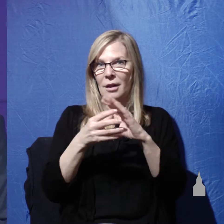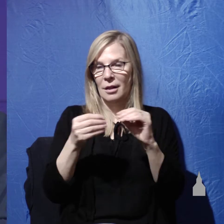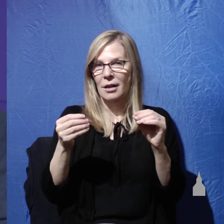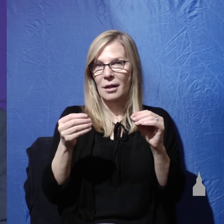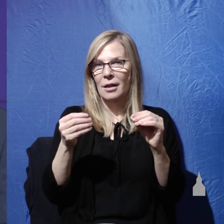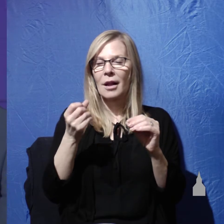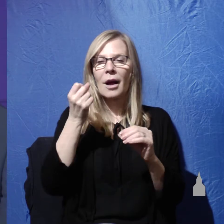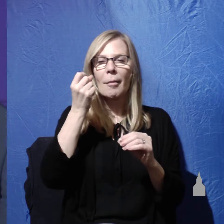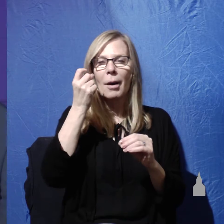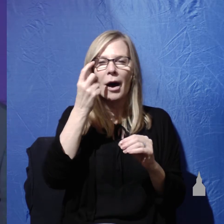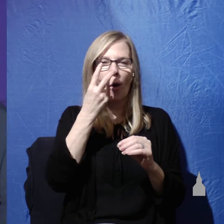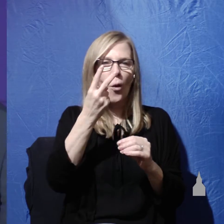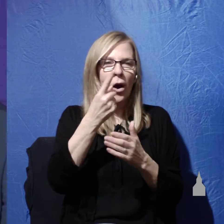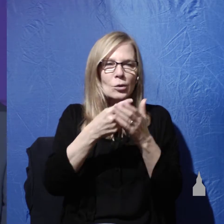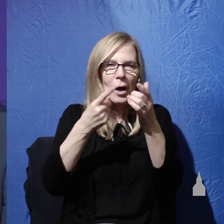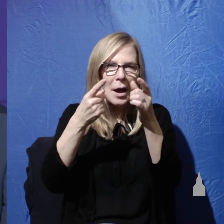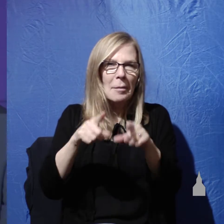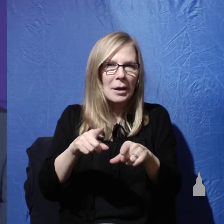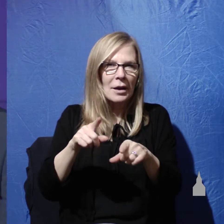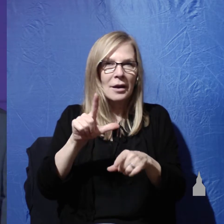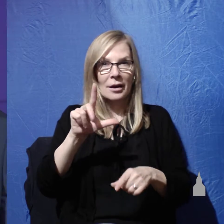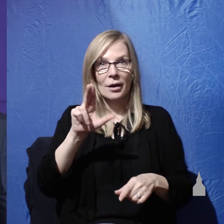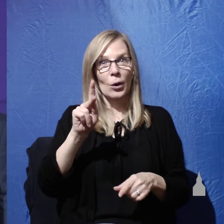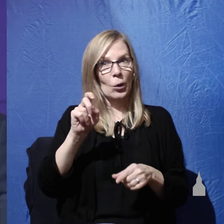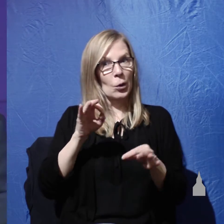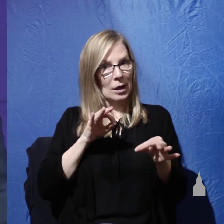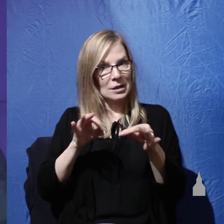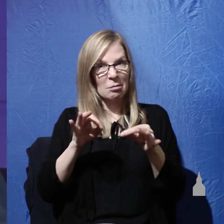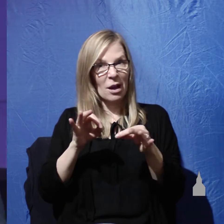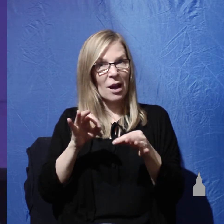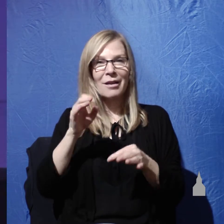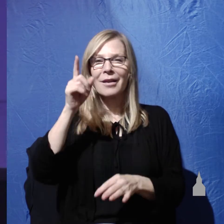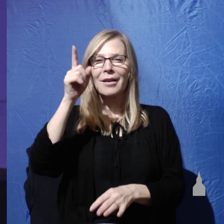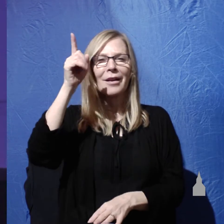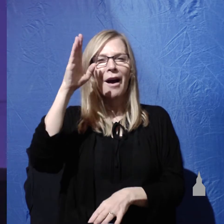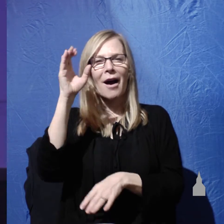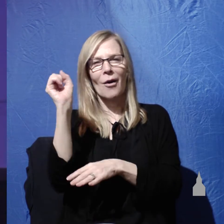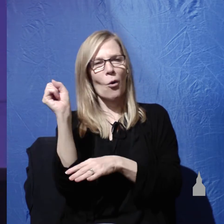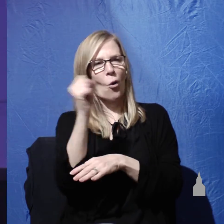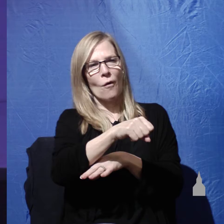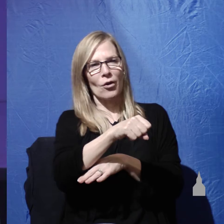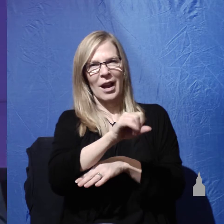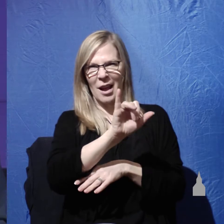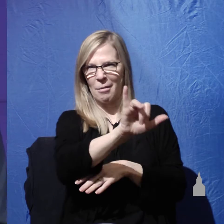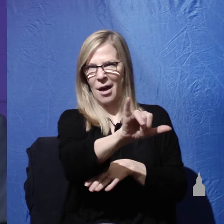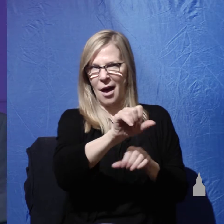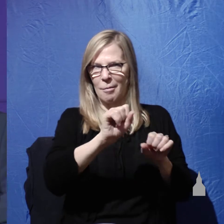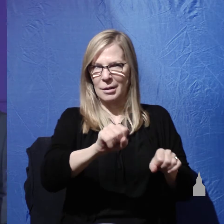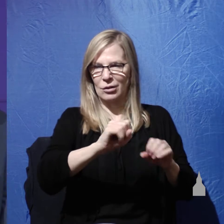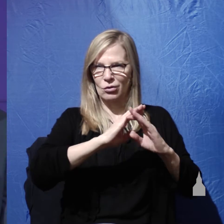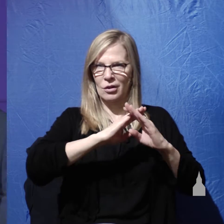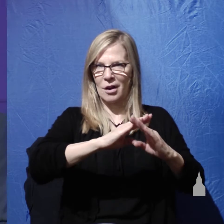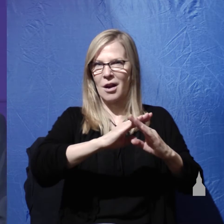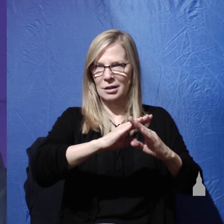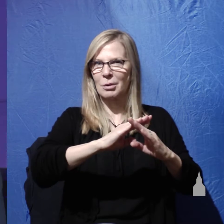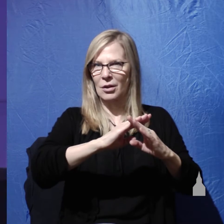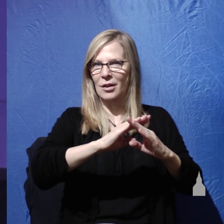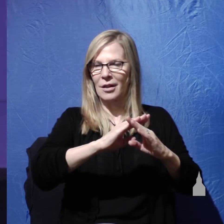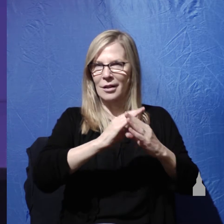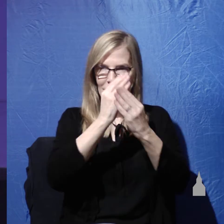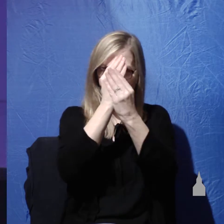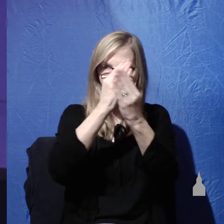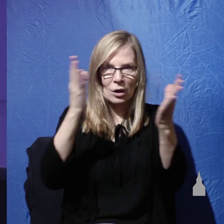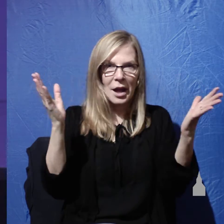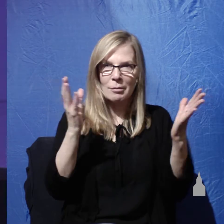happens, because as Luke continues, he tells us how God overcame this potential obstacle to the gospel being